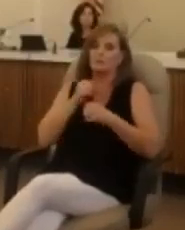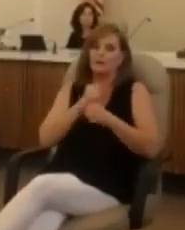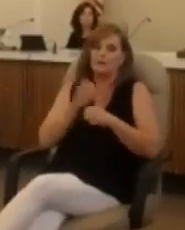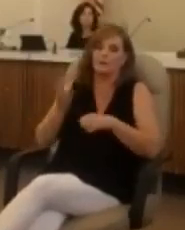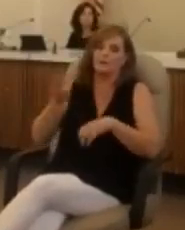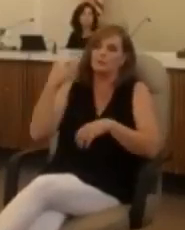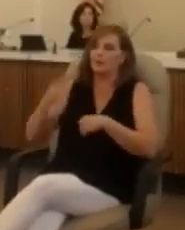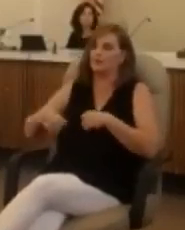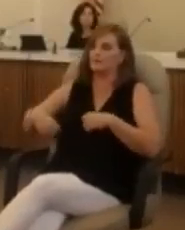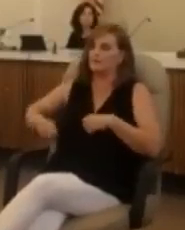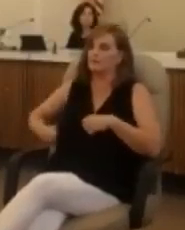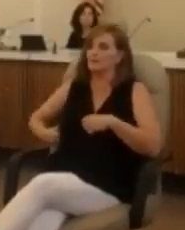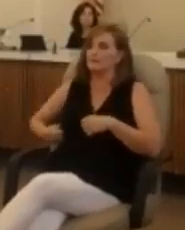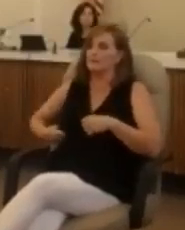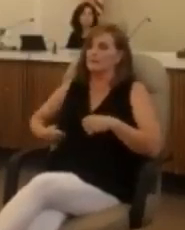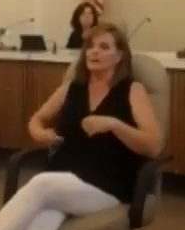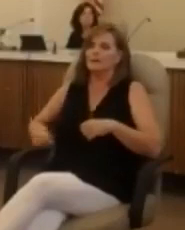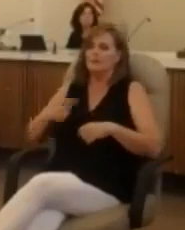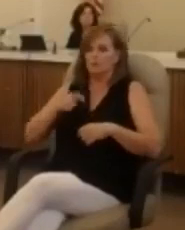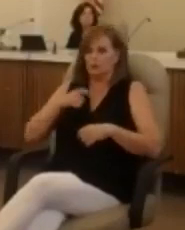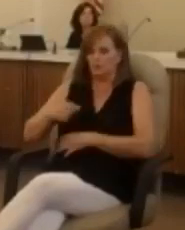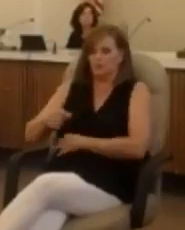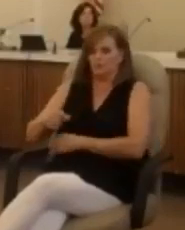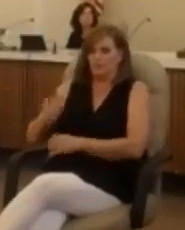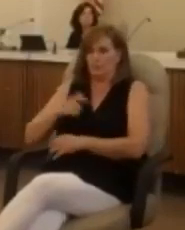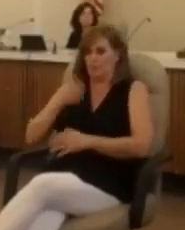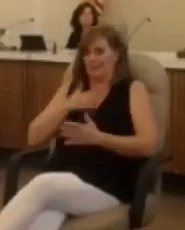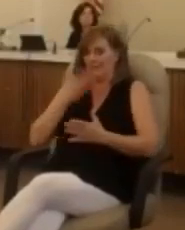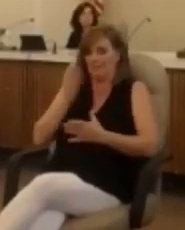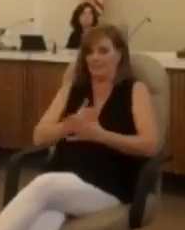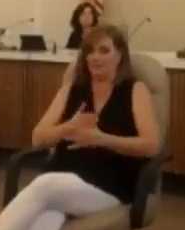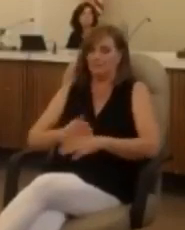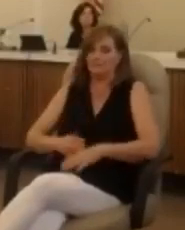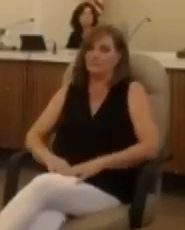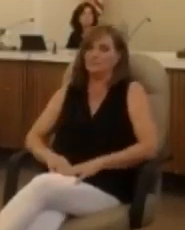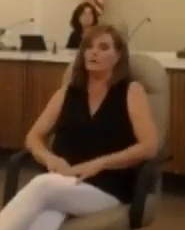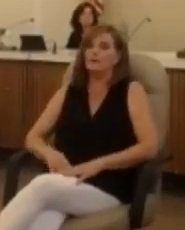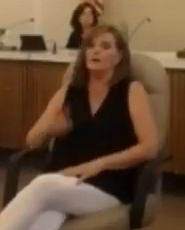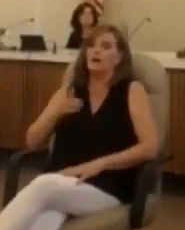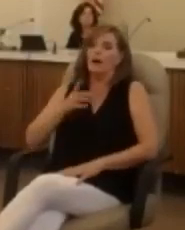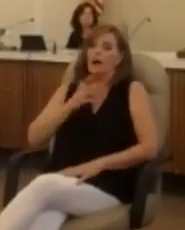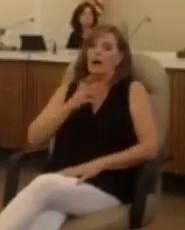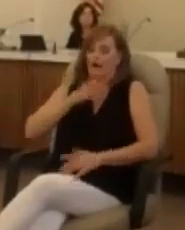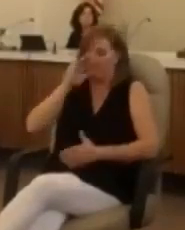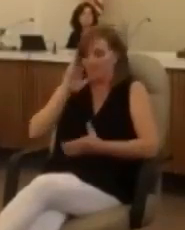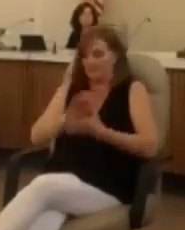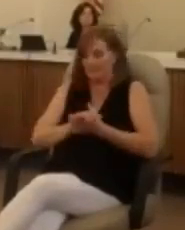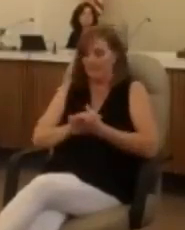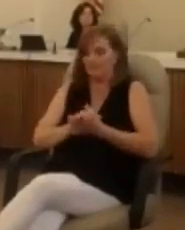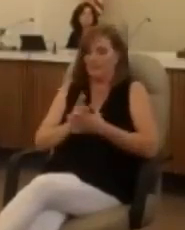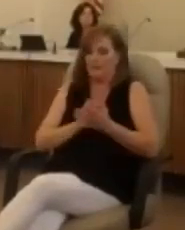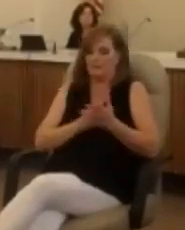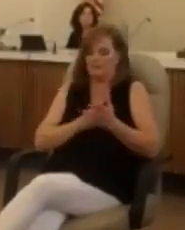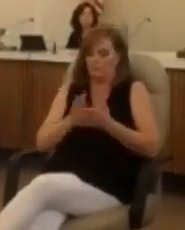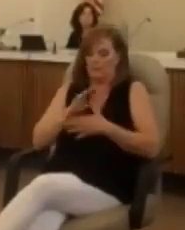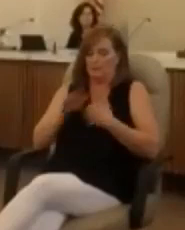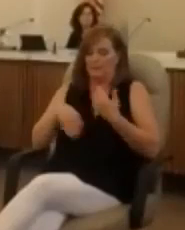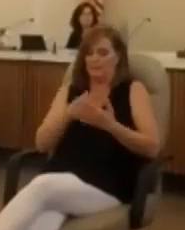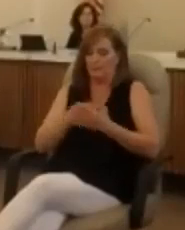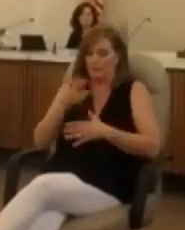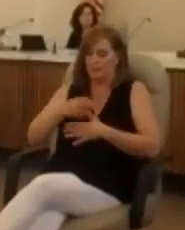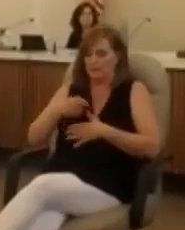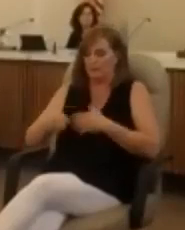If I might interject, I believe that we are all aware that throughout Henrietta, there are